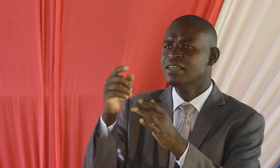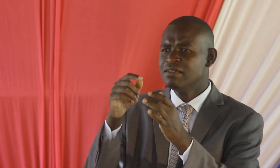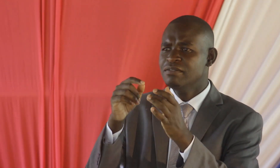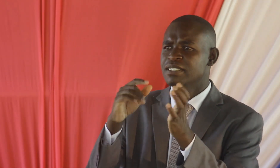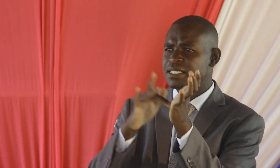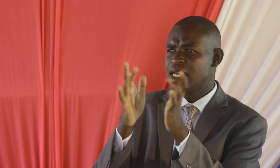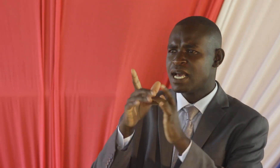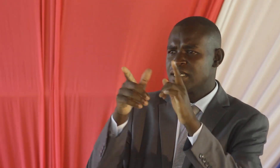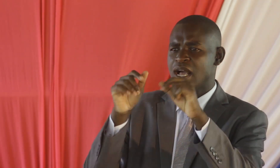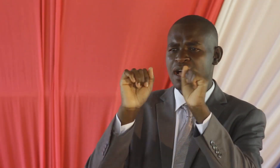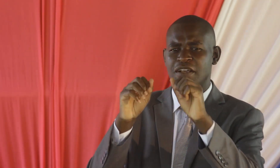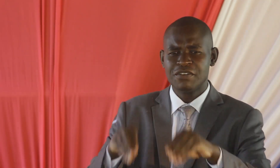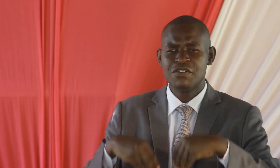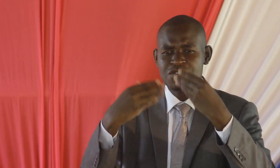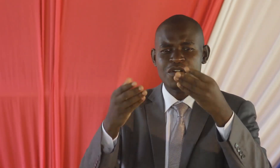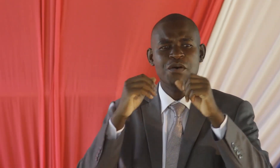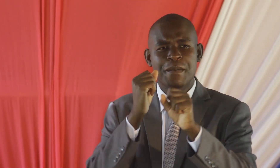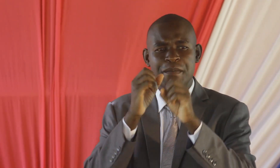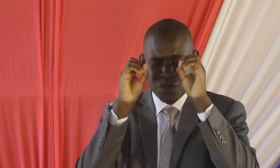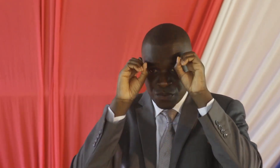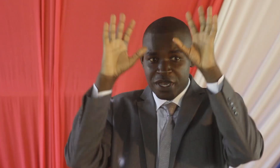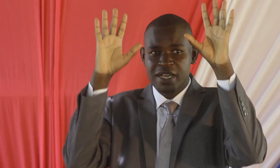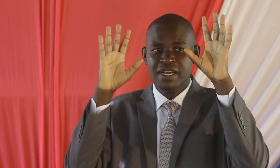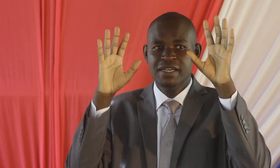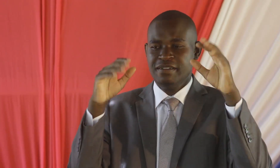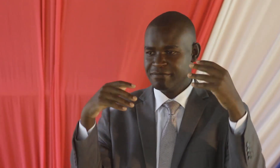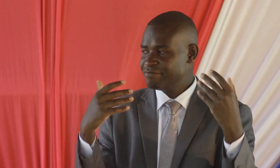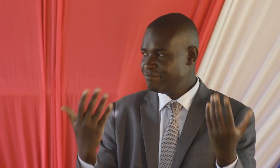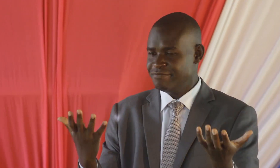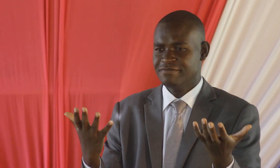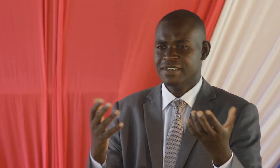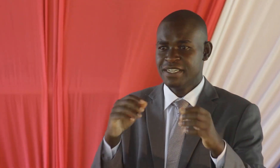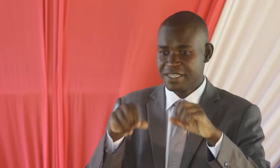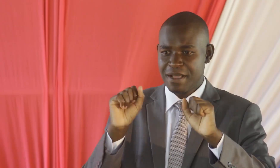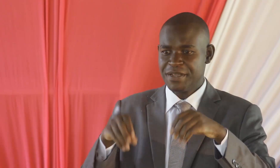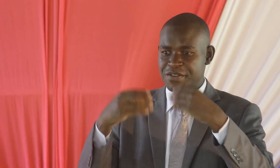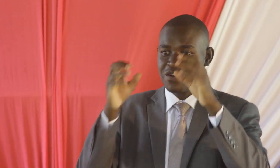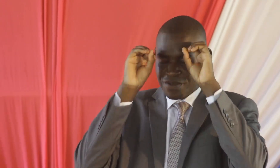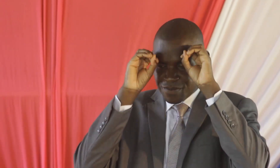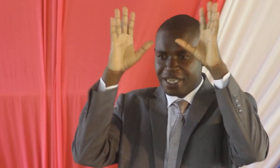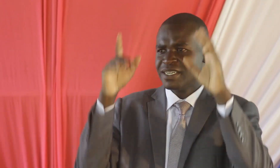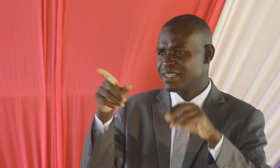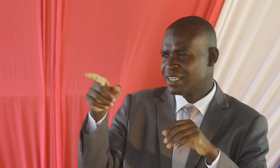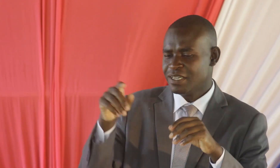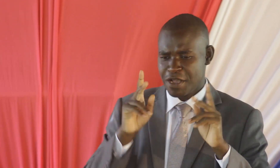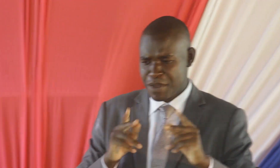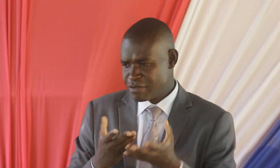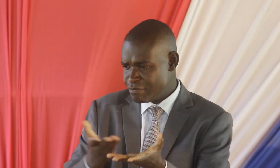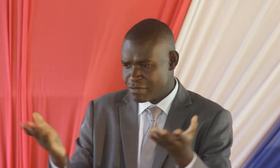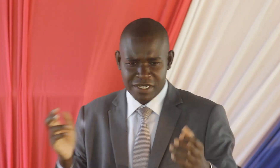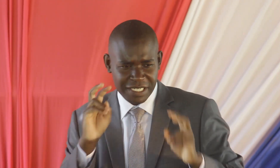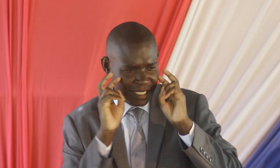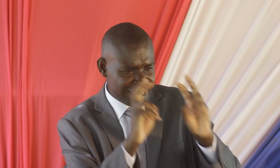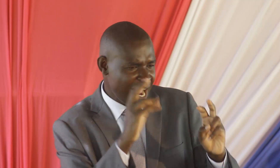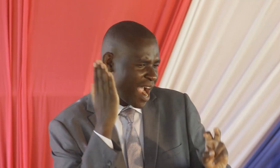so many and gathered, saying, this is Jesus. Yes, true, it's Jesus who makes people to see. It is Jesus.